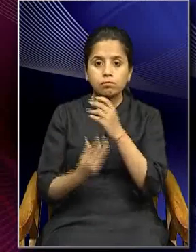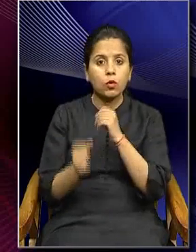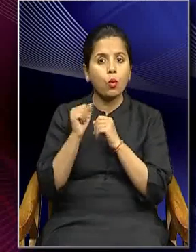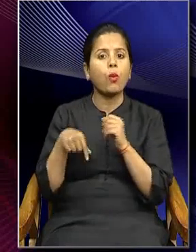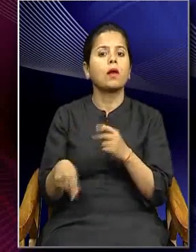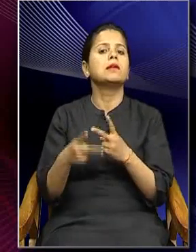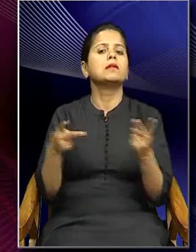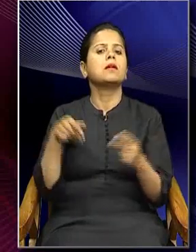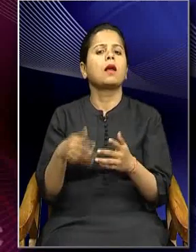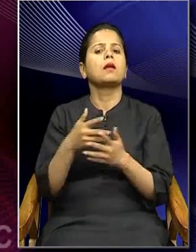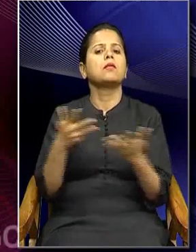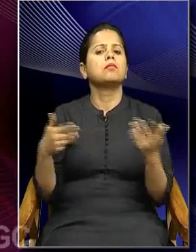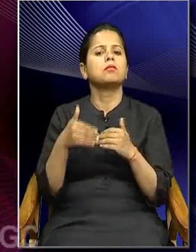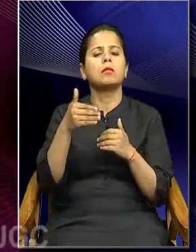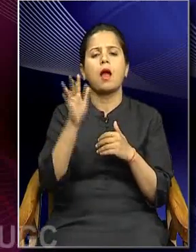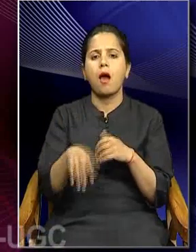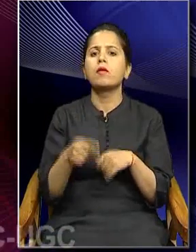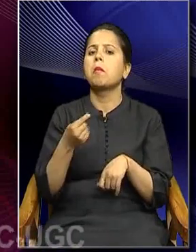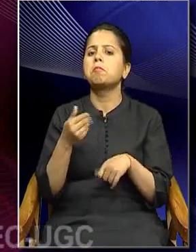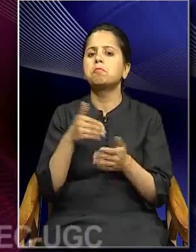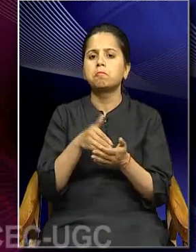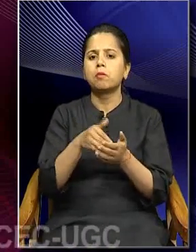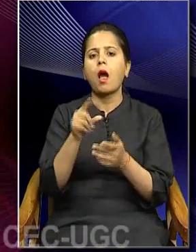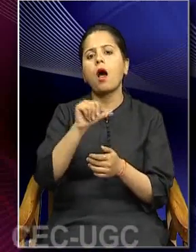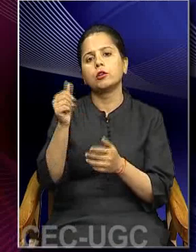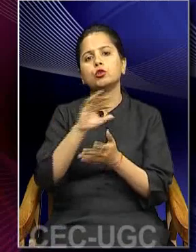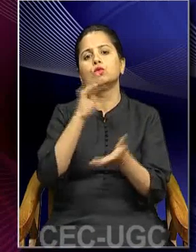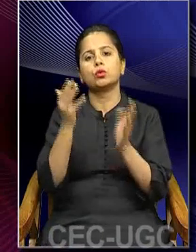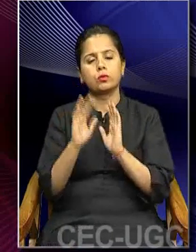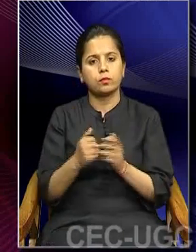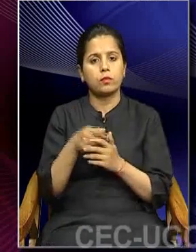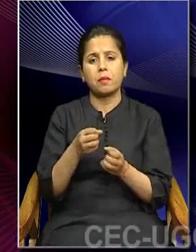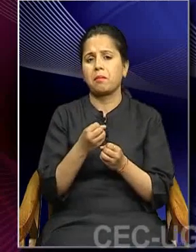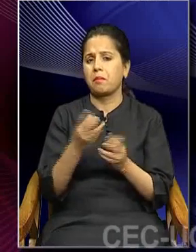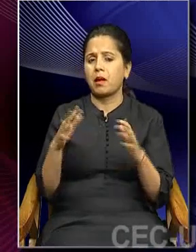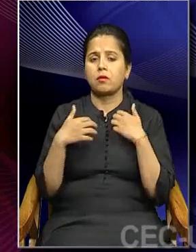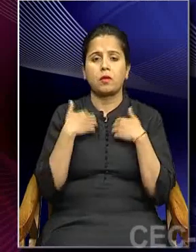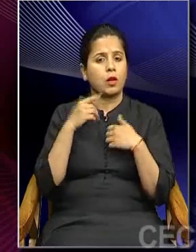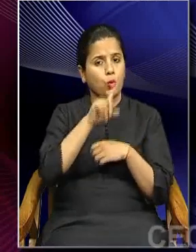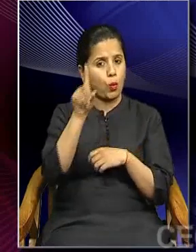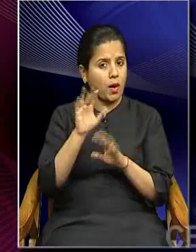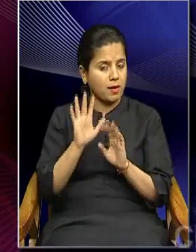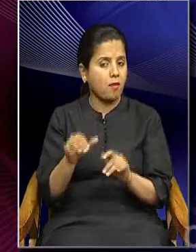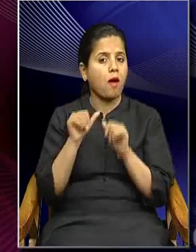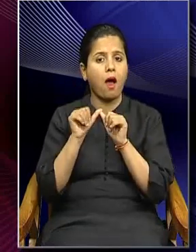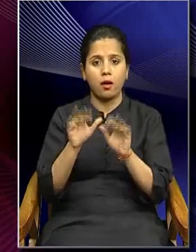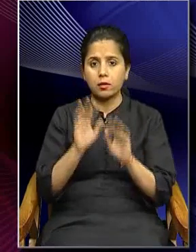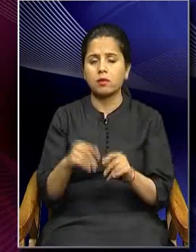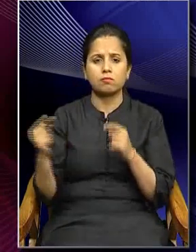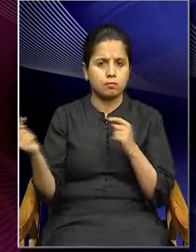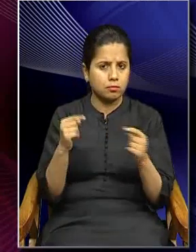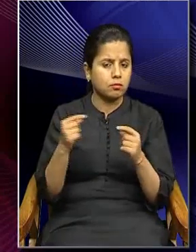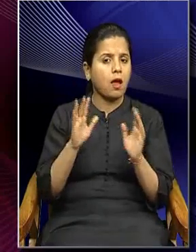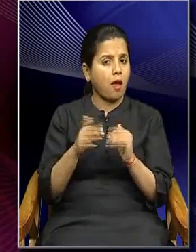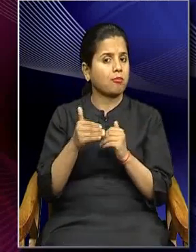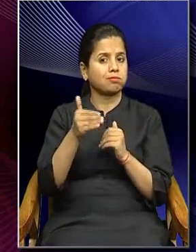this universe, then they have instances in another universe. There are many interesting questions and answers, debates,